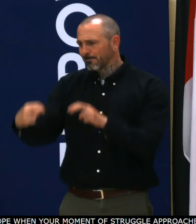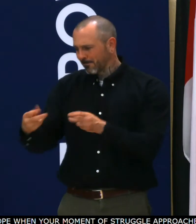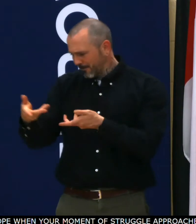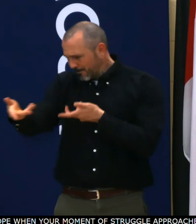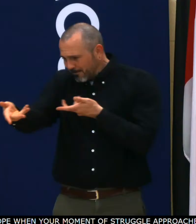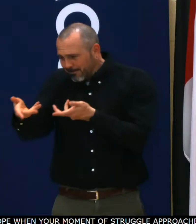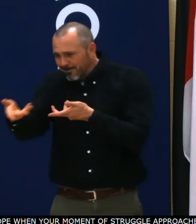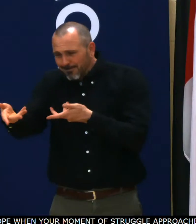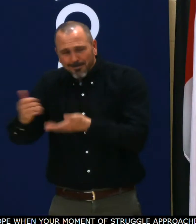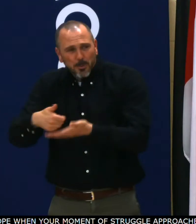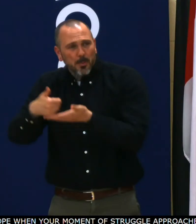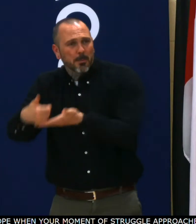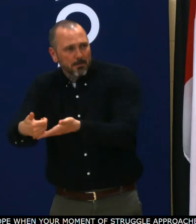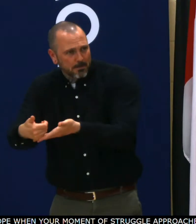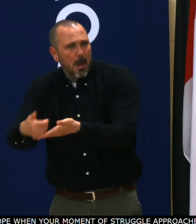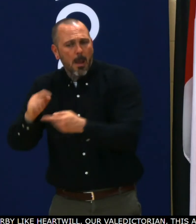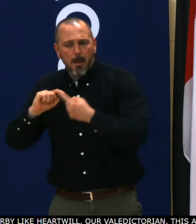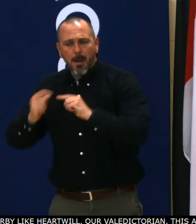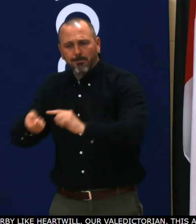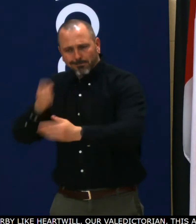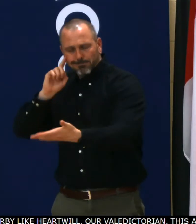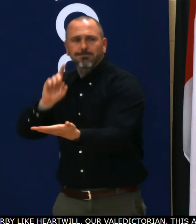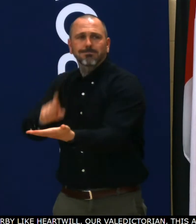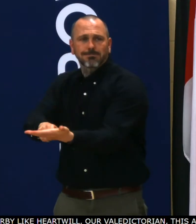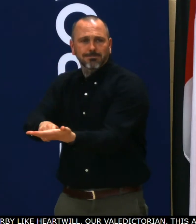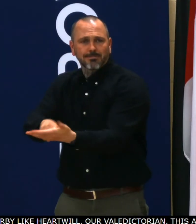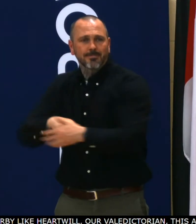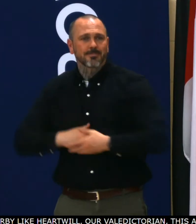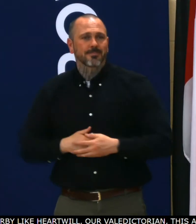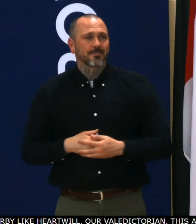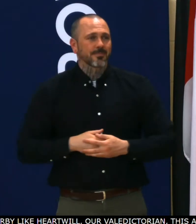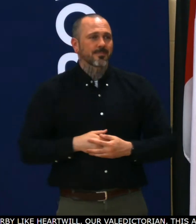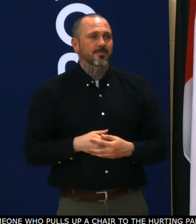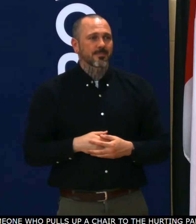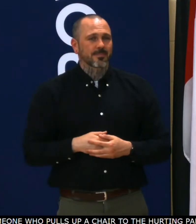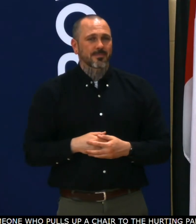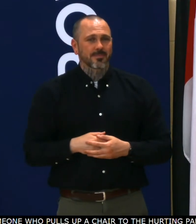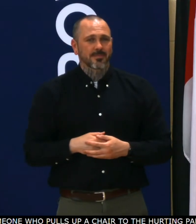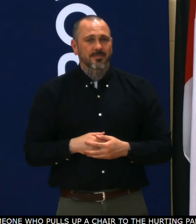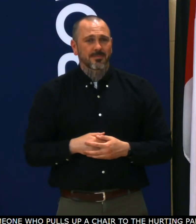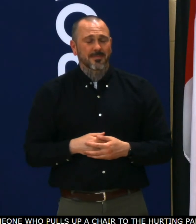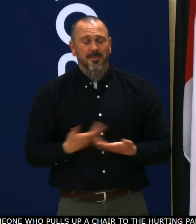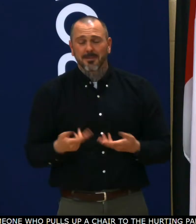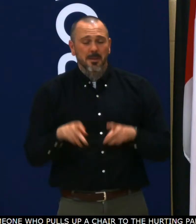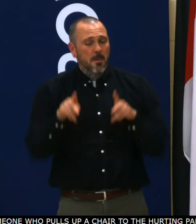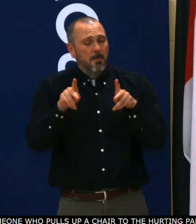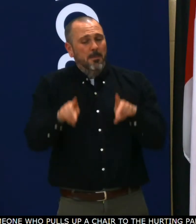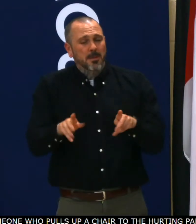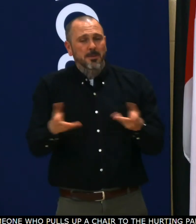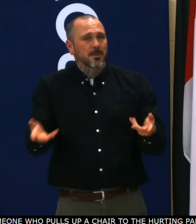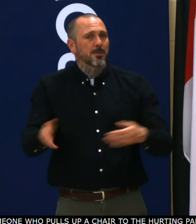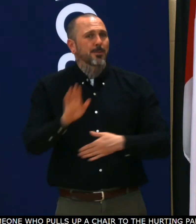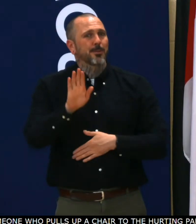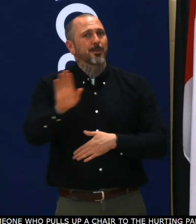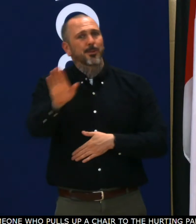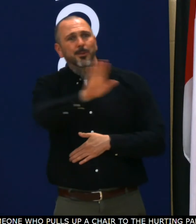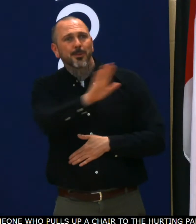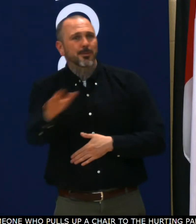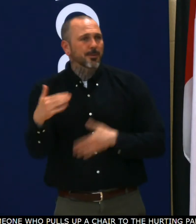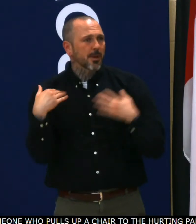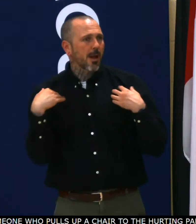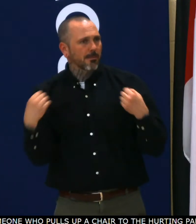pain. But most importantly, someone who helps you find your strength